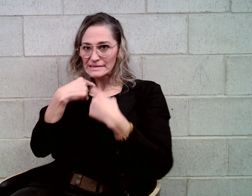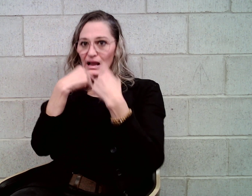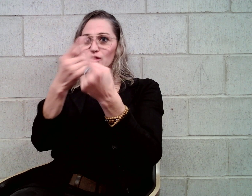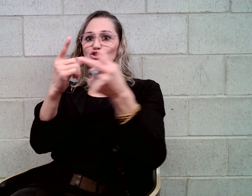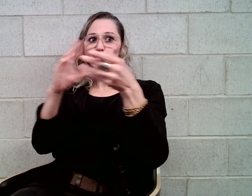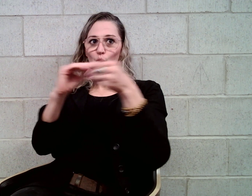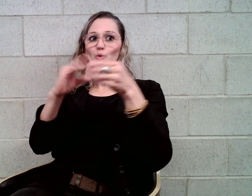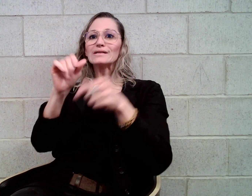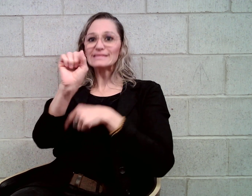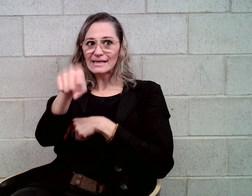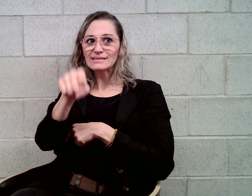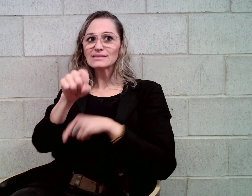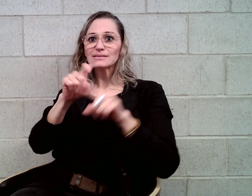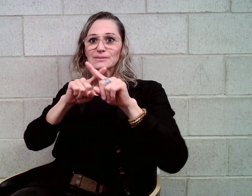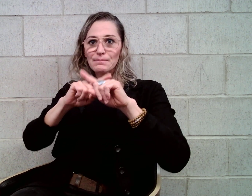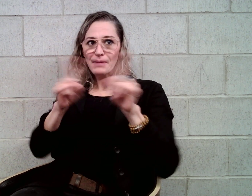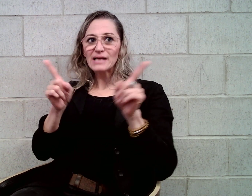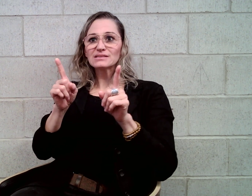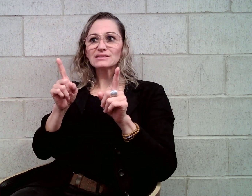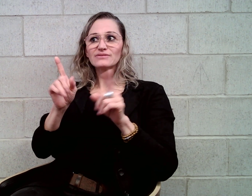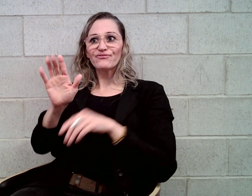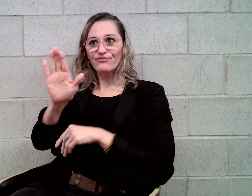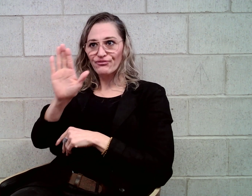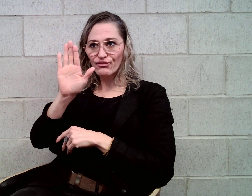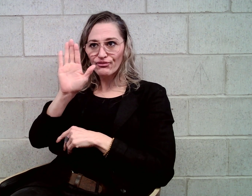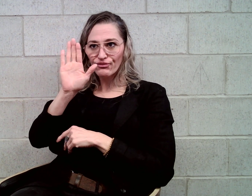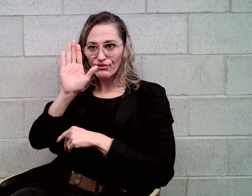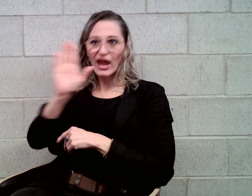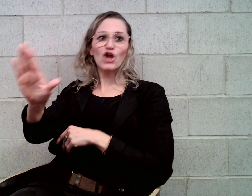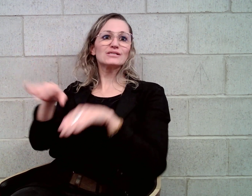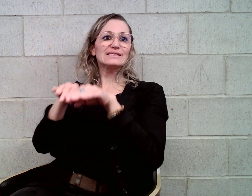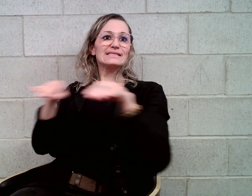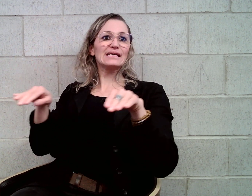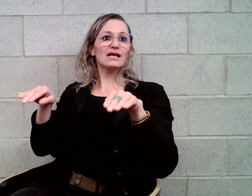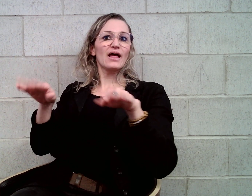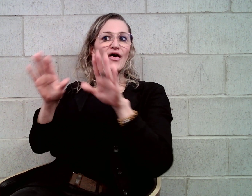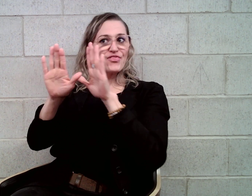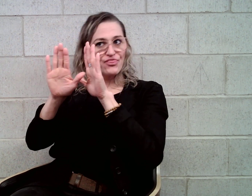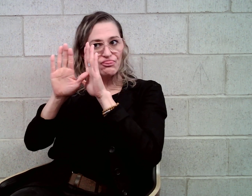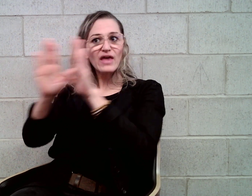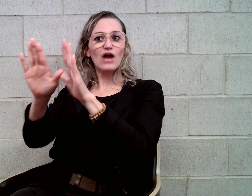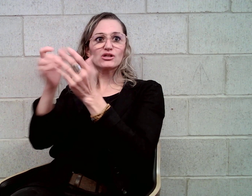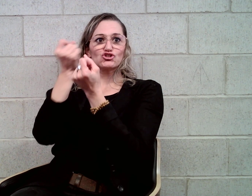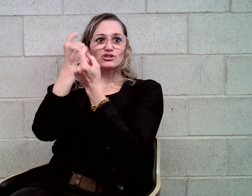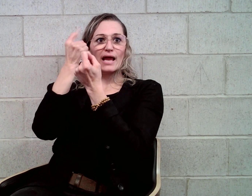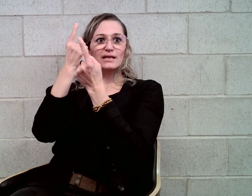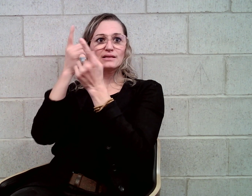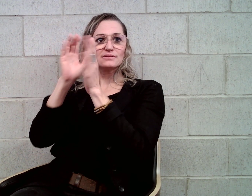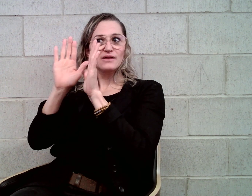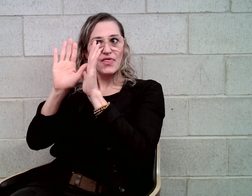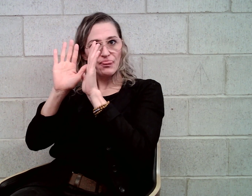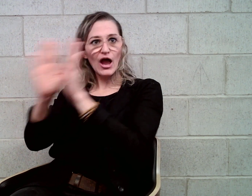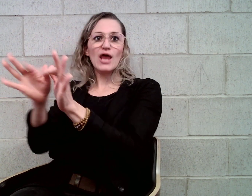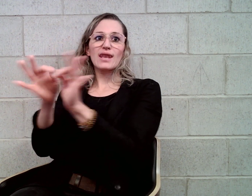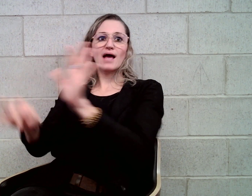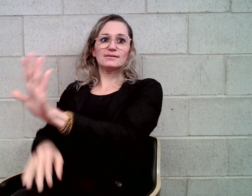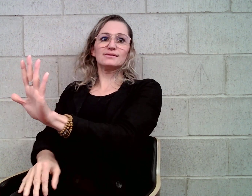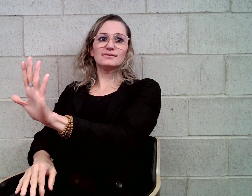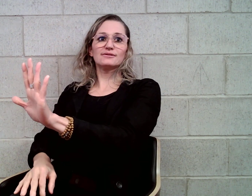delivering their lines. Horatio is telling the story, but in that storytelling, this is their scene. It's their understanding,